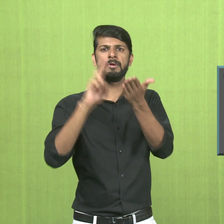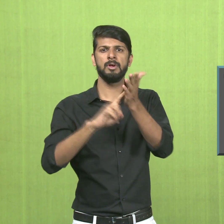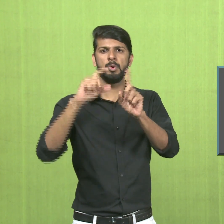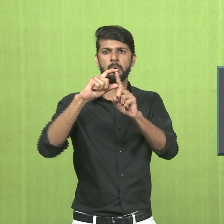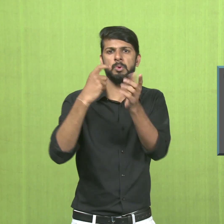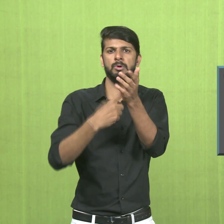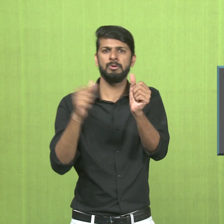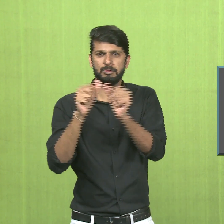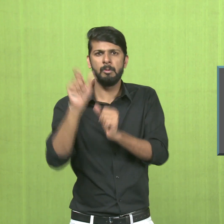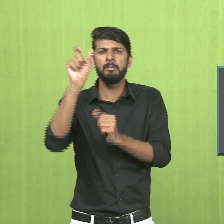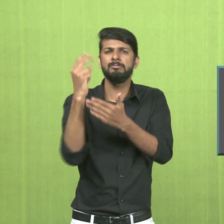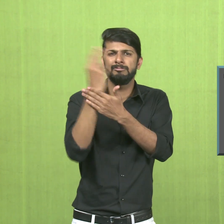frescoes